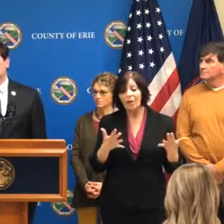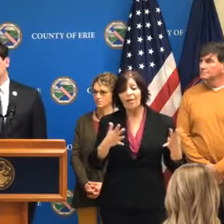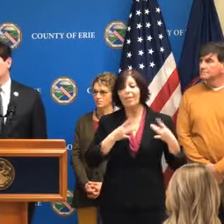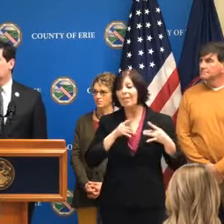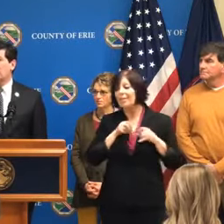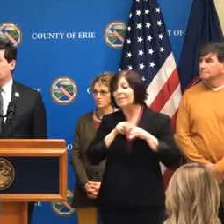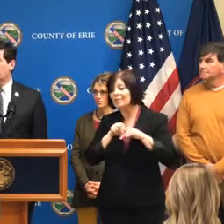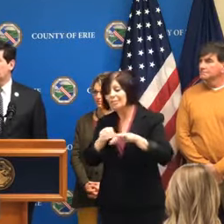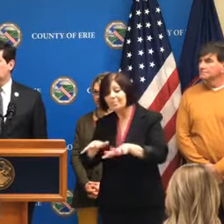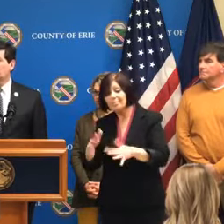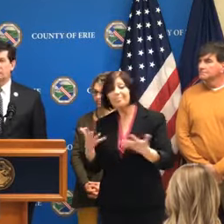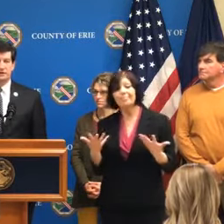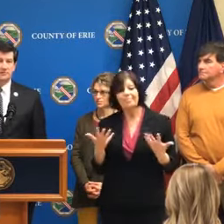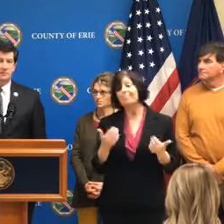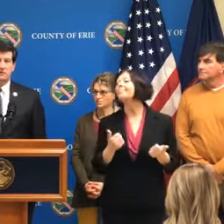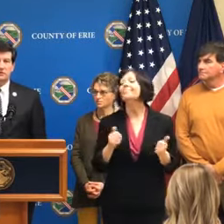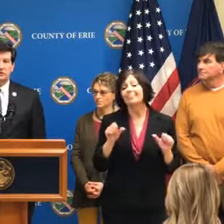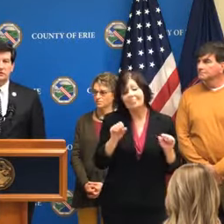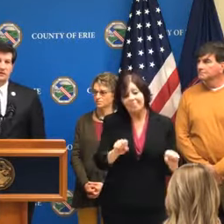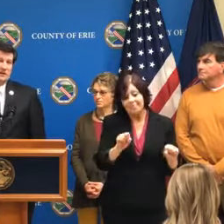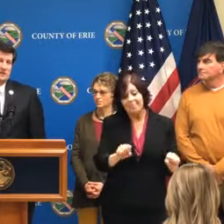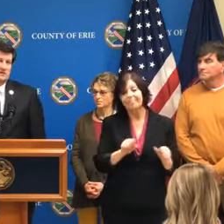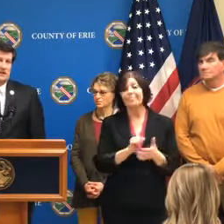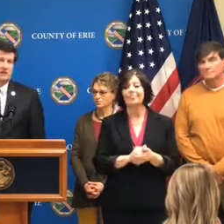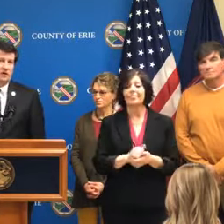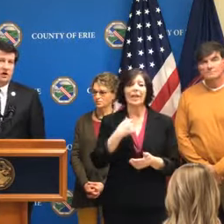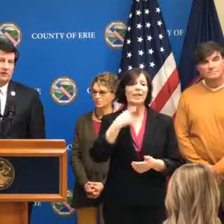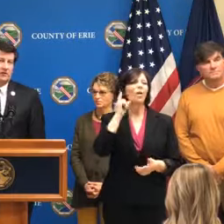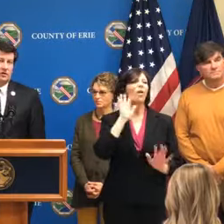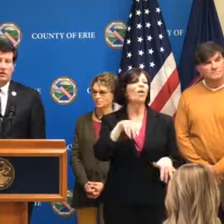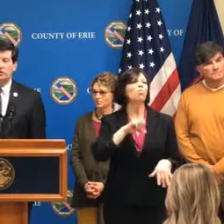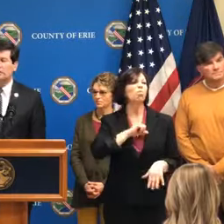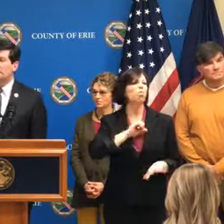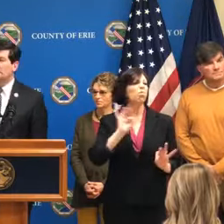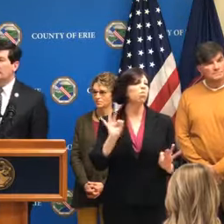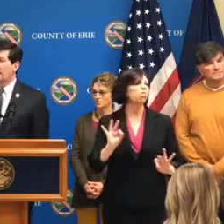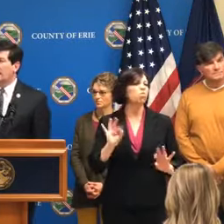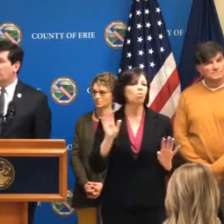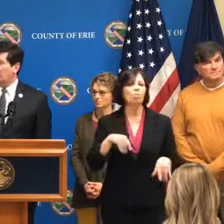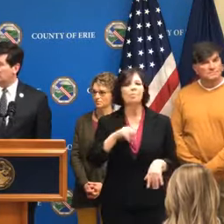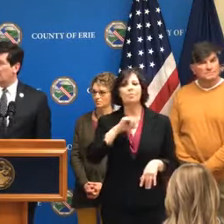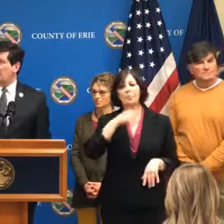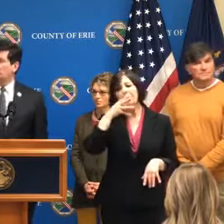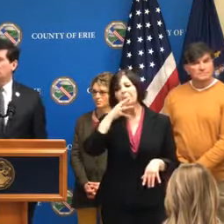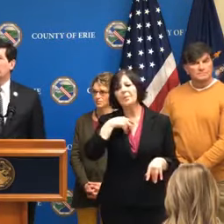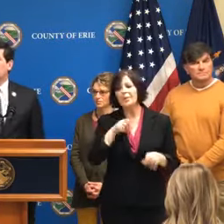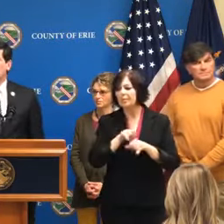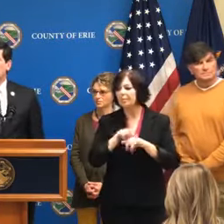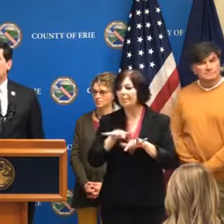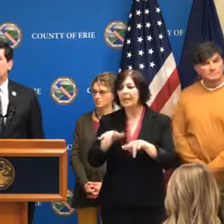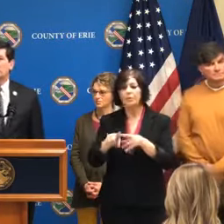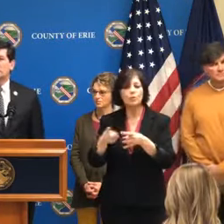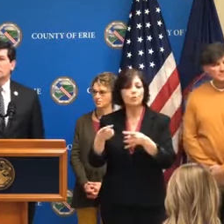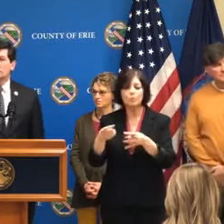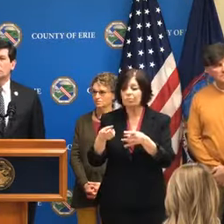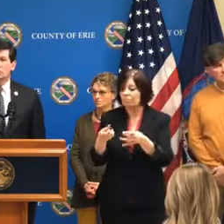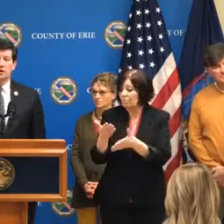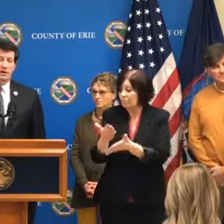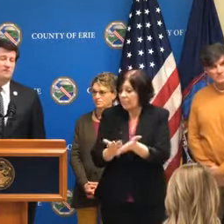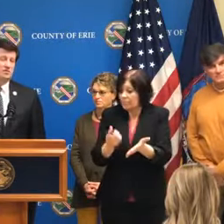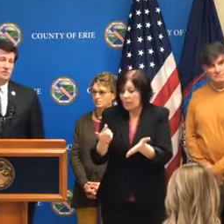get what is a mild case of a respiratory illness, thinking they just have a cough or a cold, and pass it on to a loved one